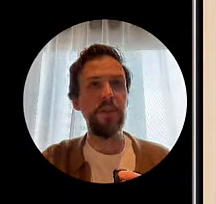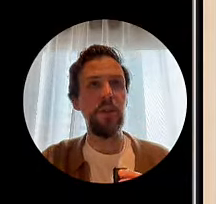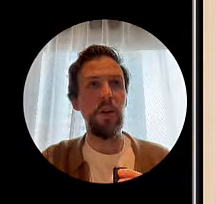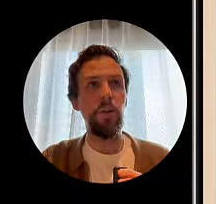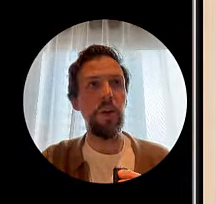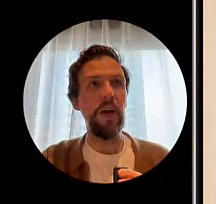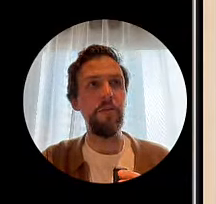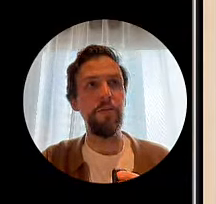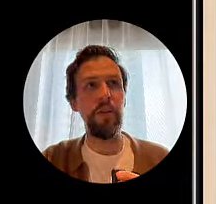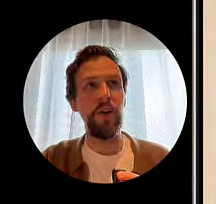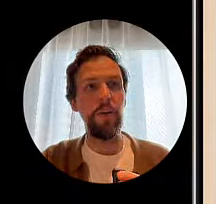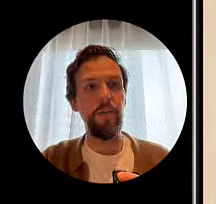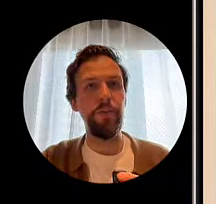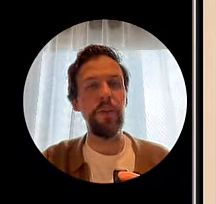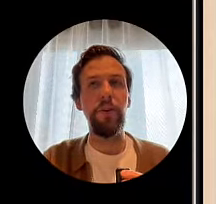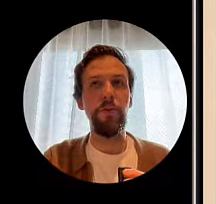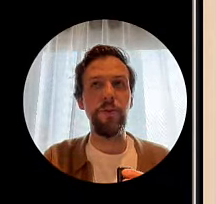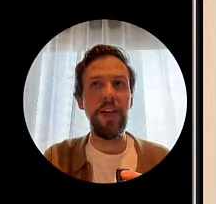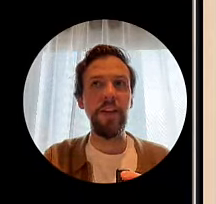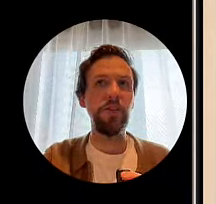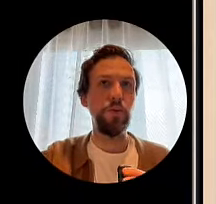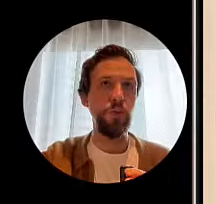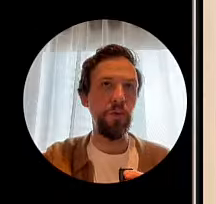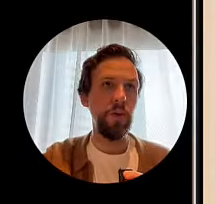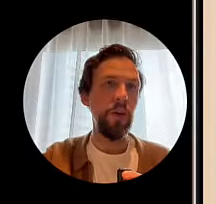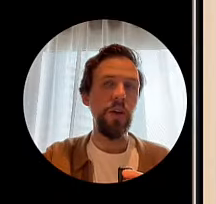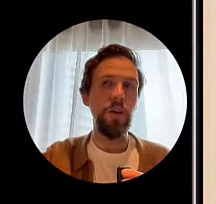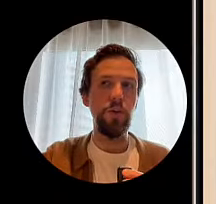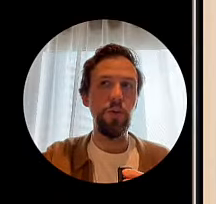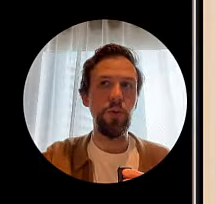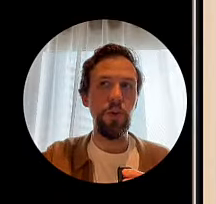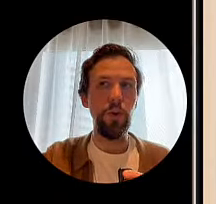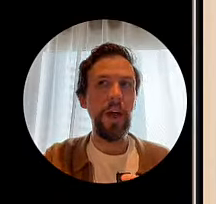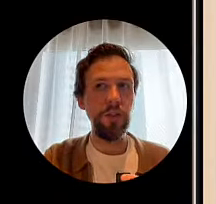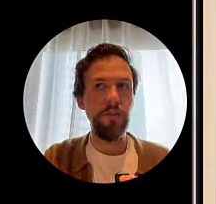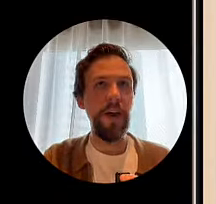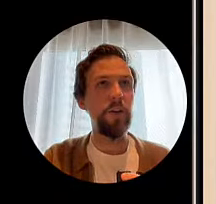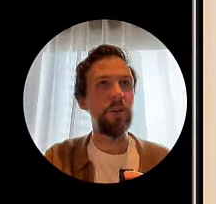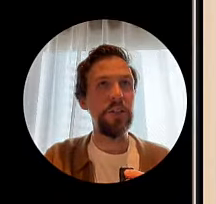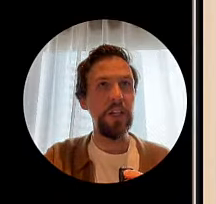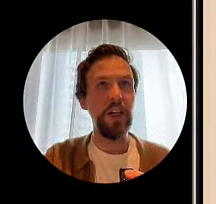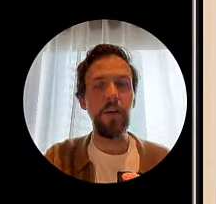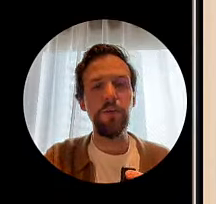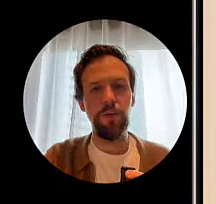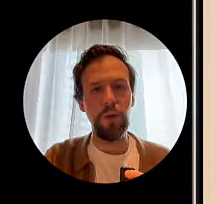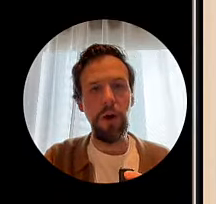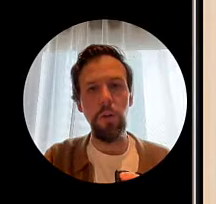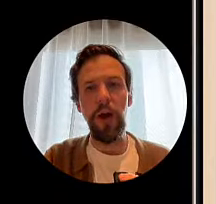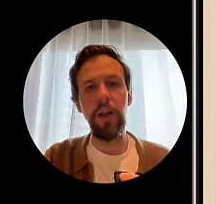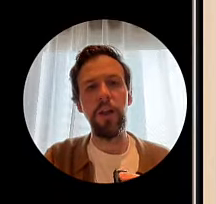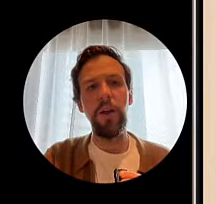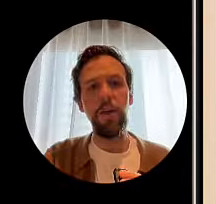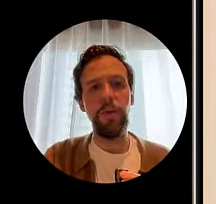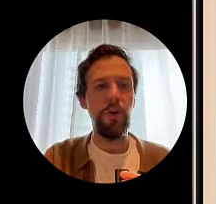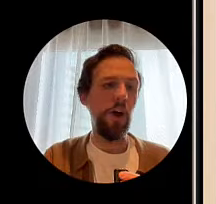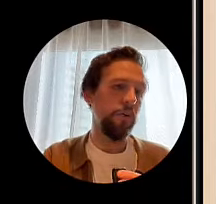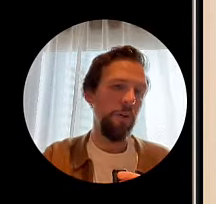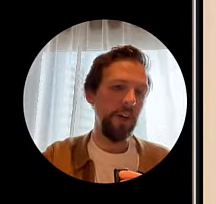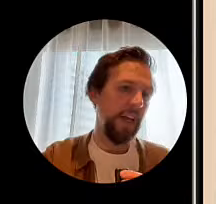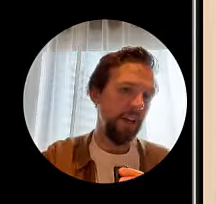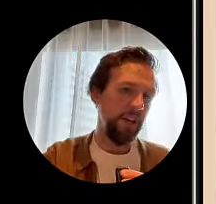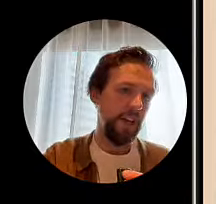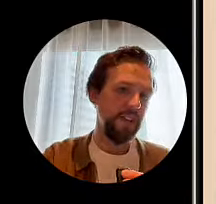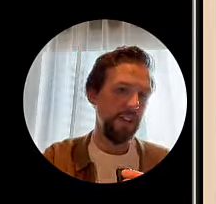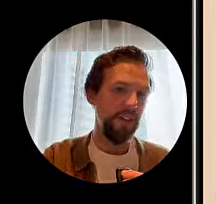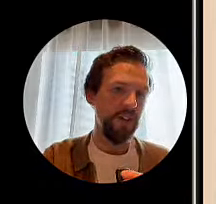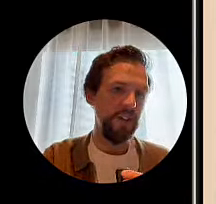video games. We have settings to tone down spiders in games for quite a while, but Art of